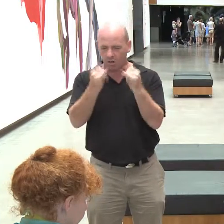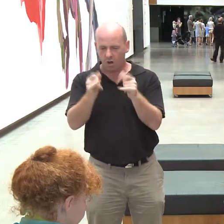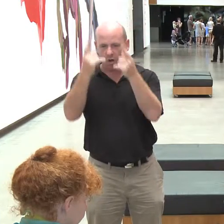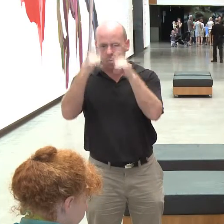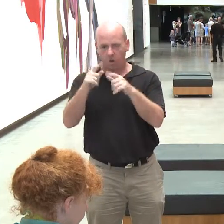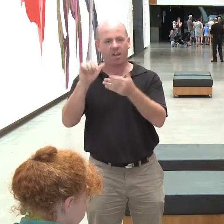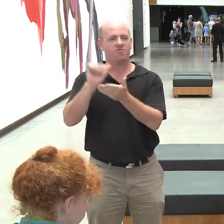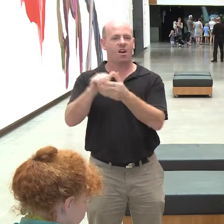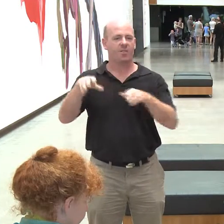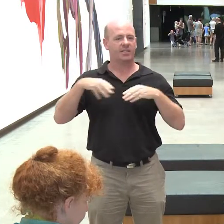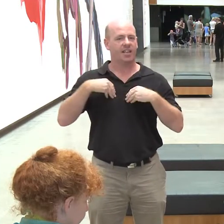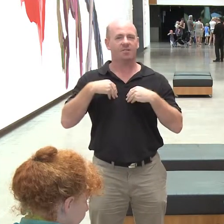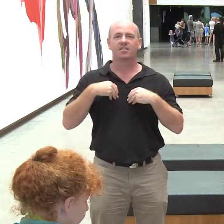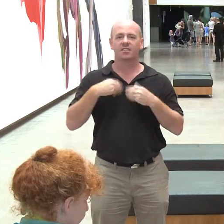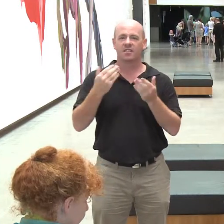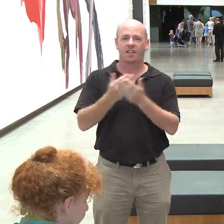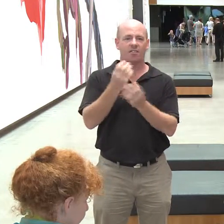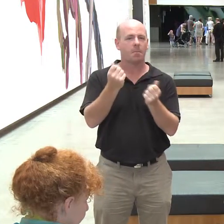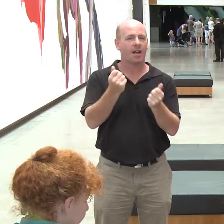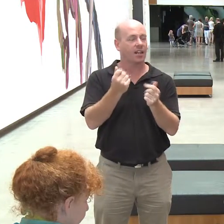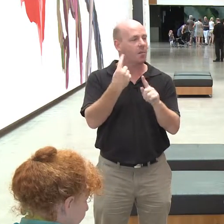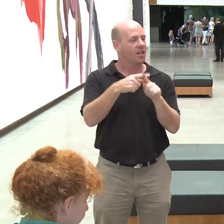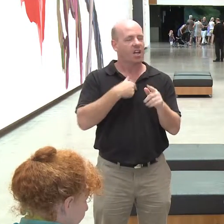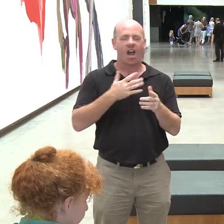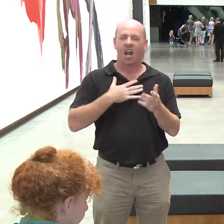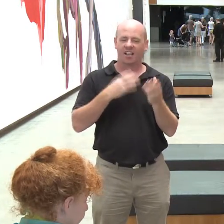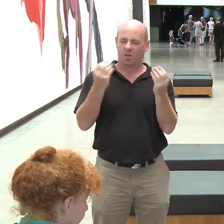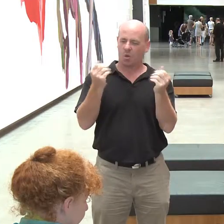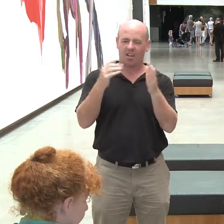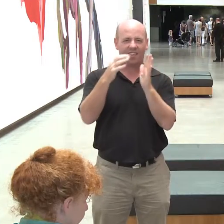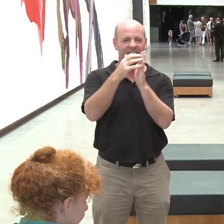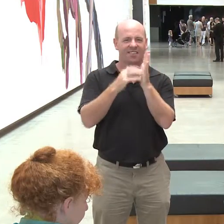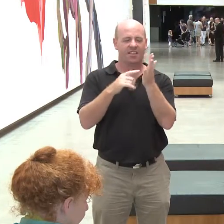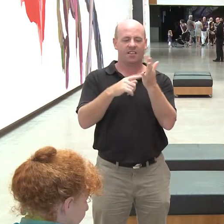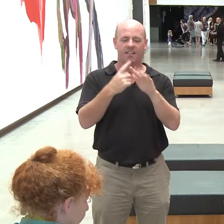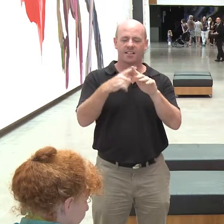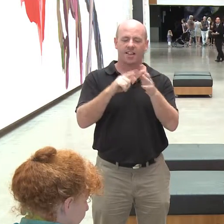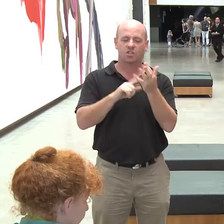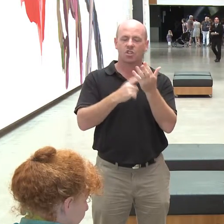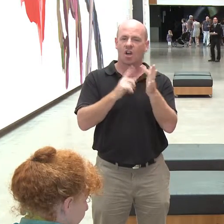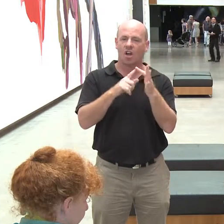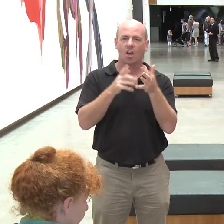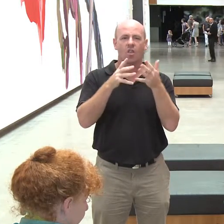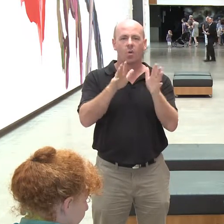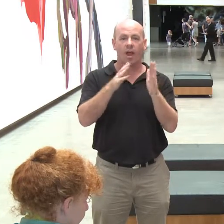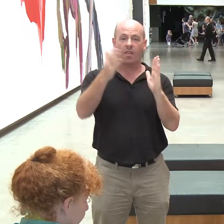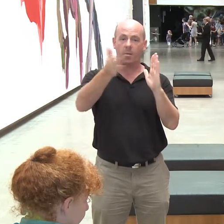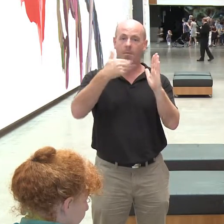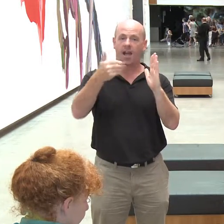worry too much about it. I also really liked the quality and texture of hessian and the way that the paint